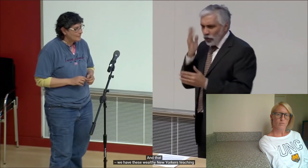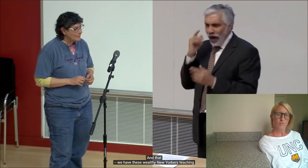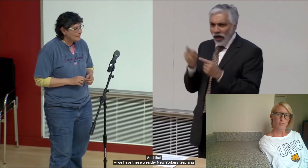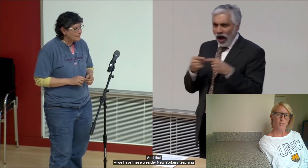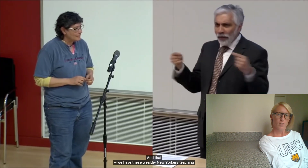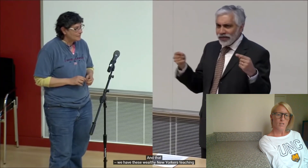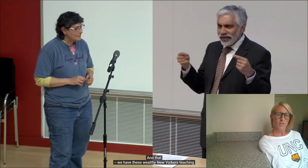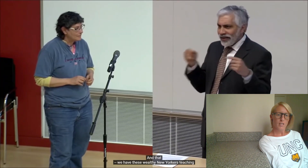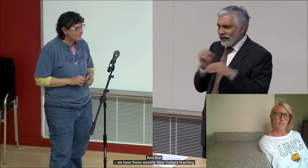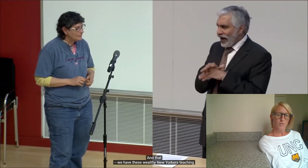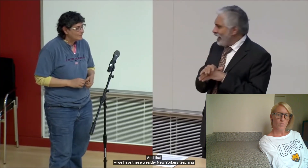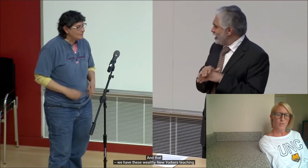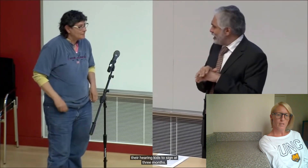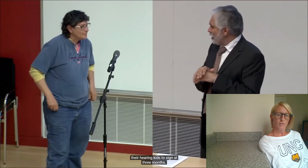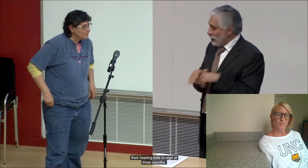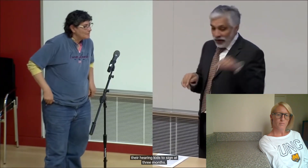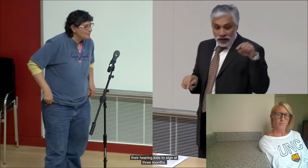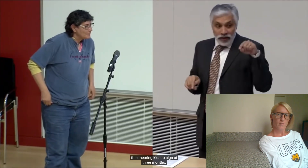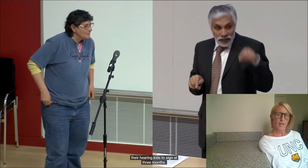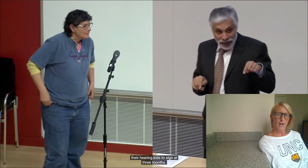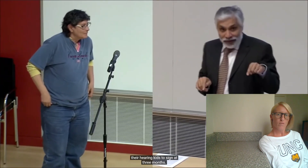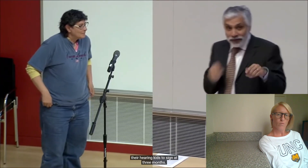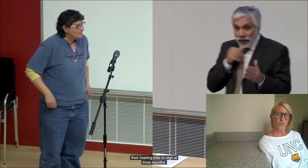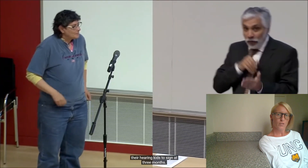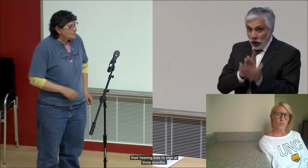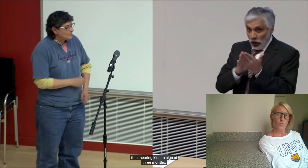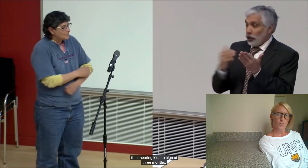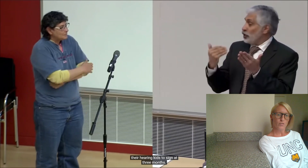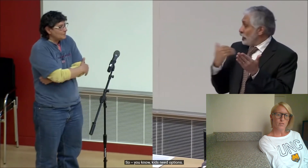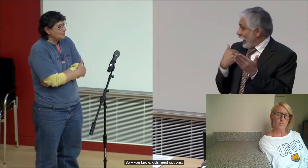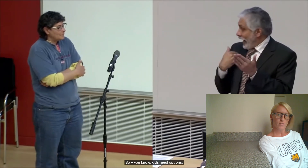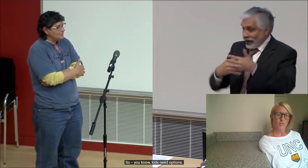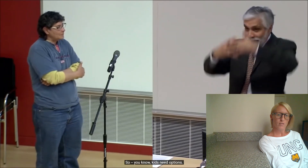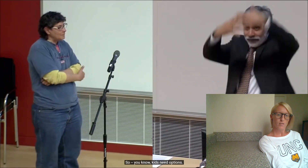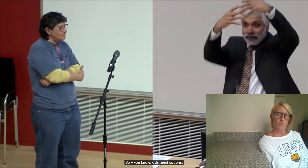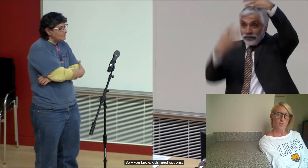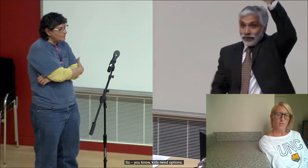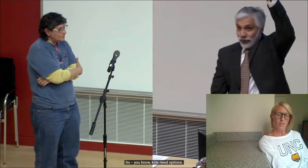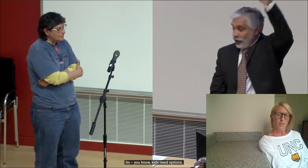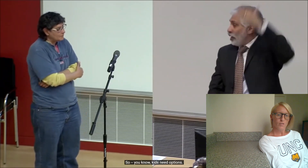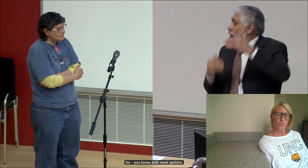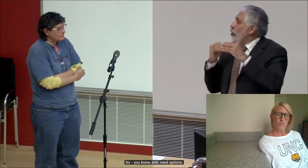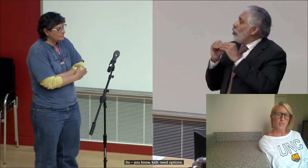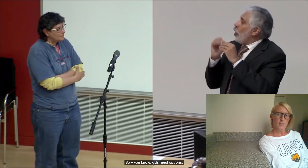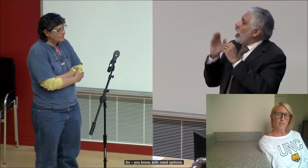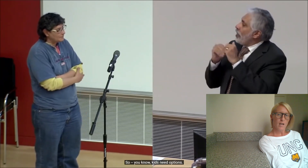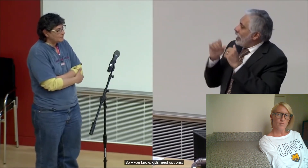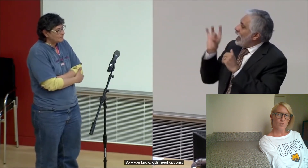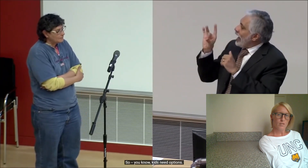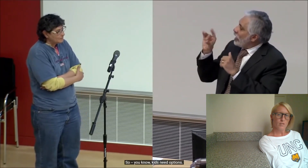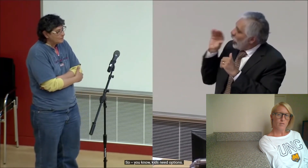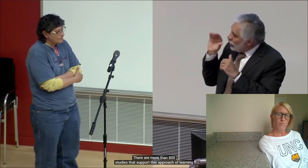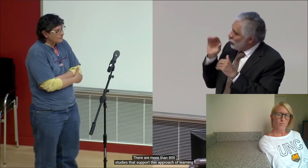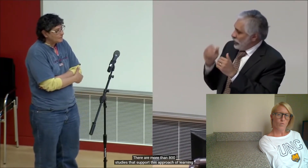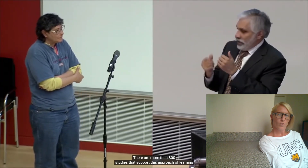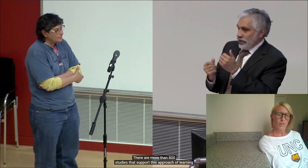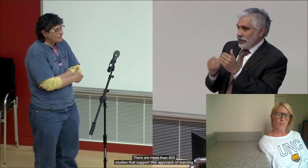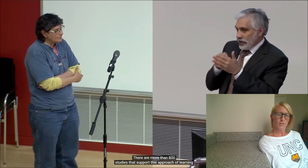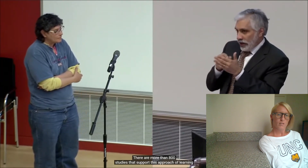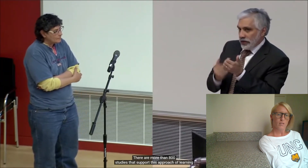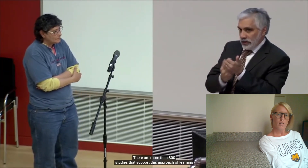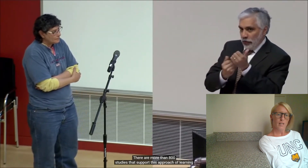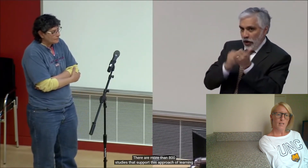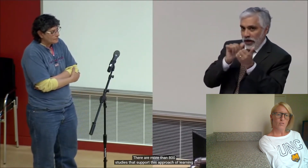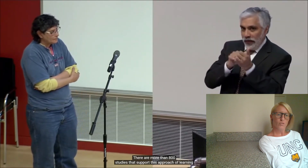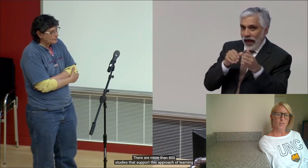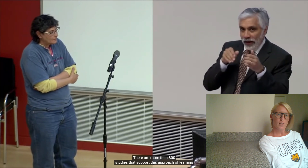then we have these wealthy New Yorkers teaching their hearing kids to sign at 3 months. So, kids need options. There are more